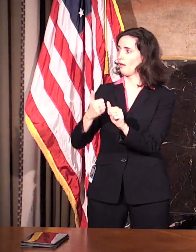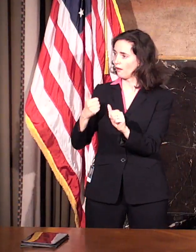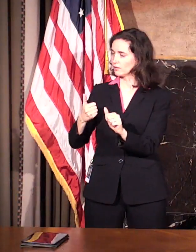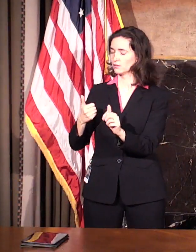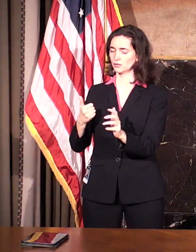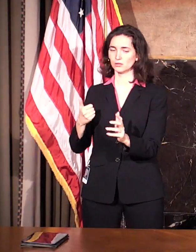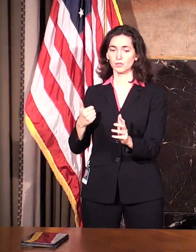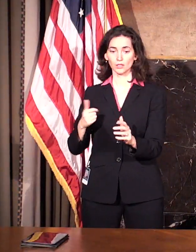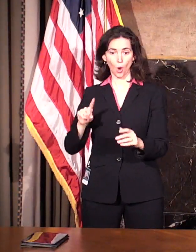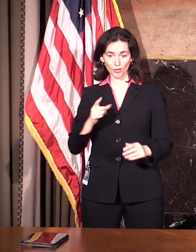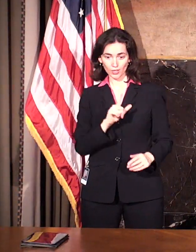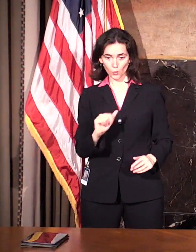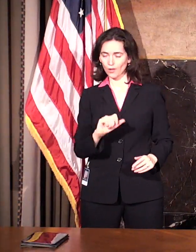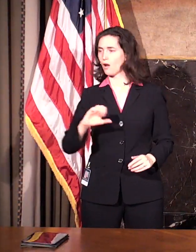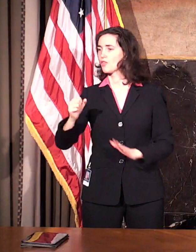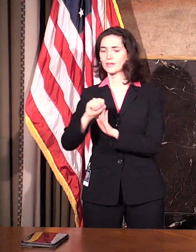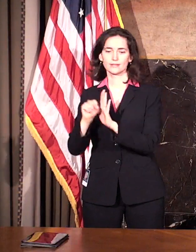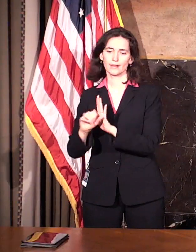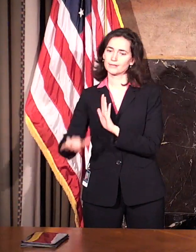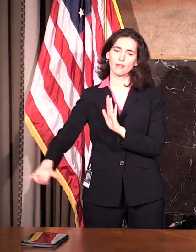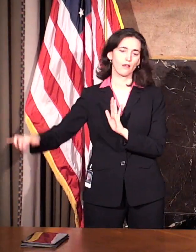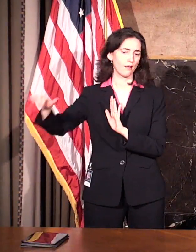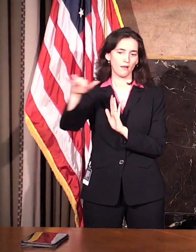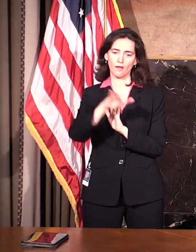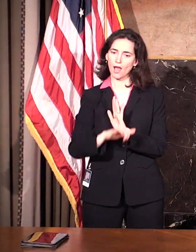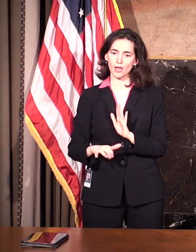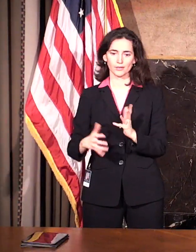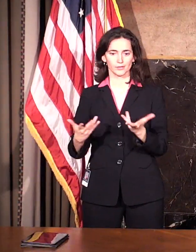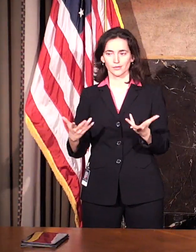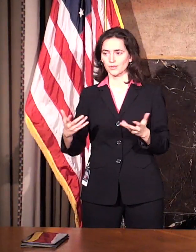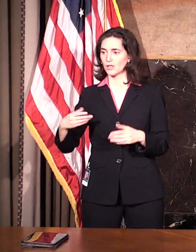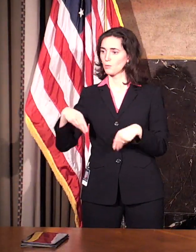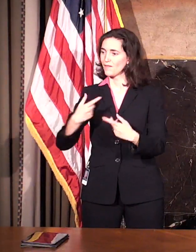A number of states are, really affected by this right now.